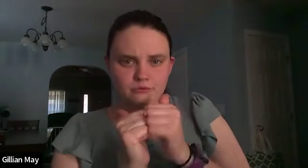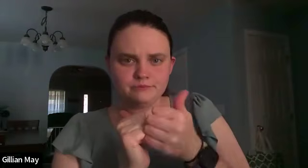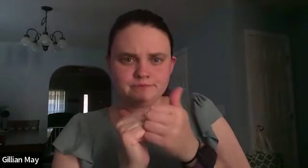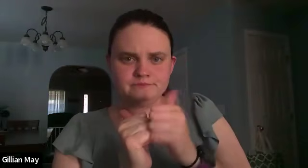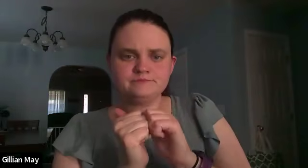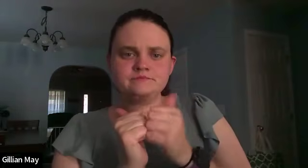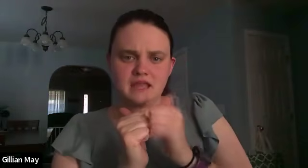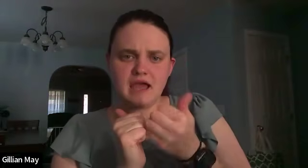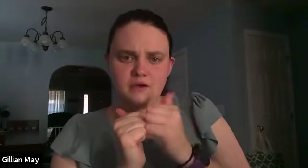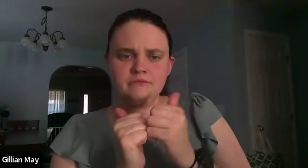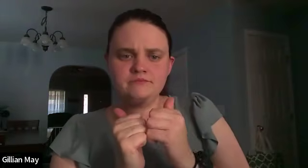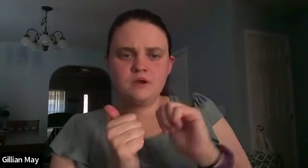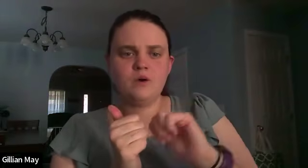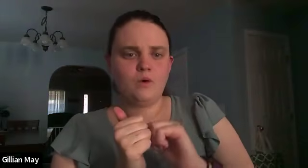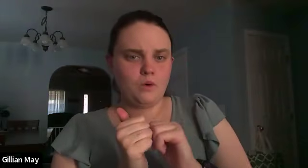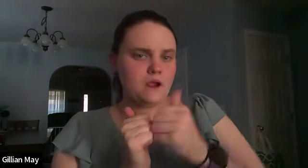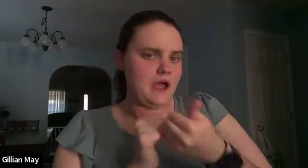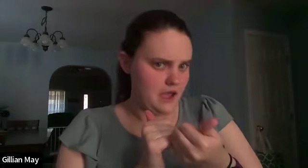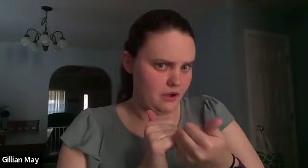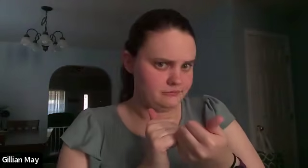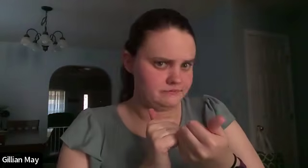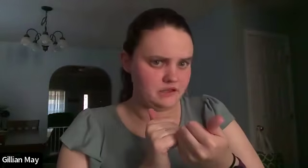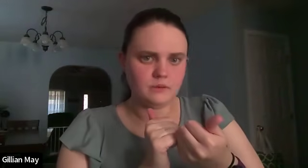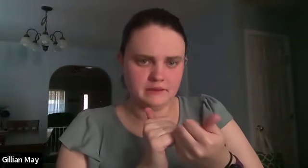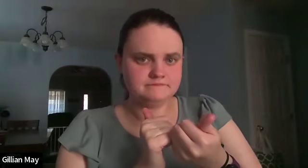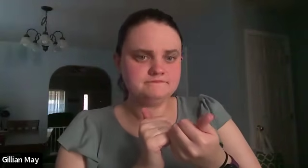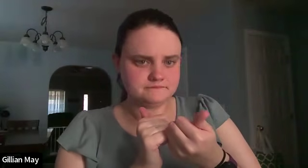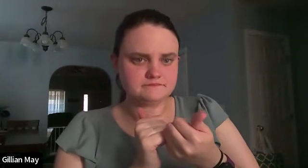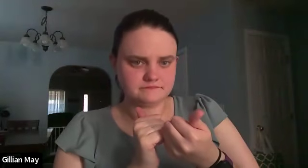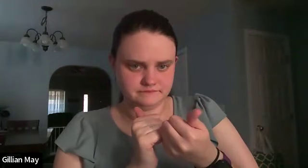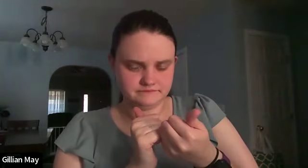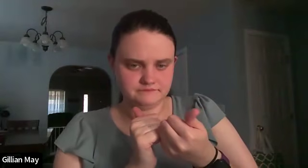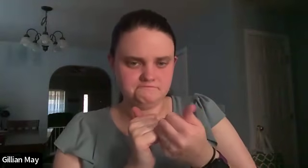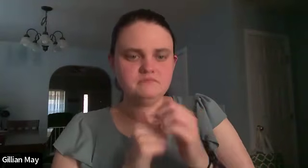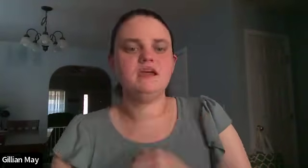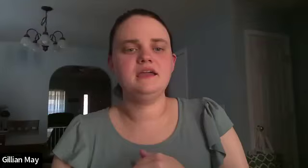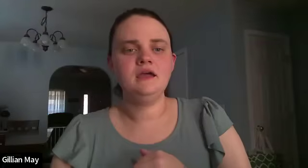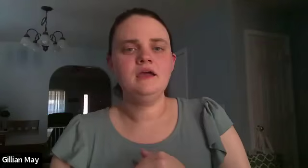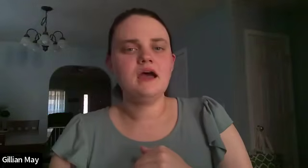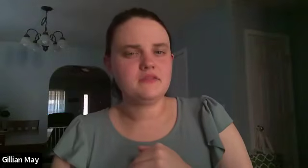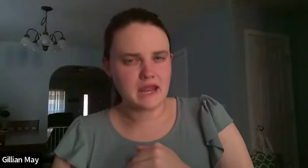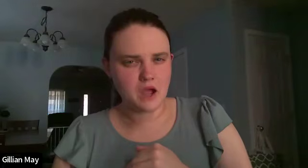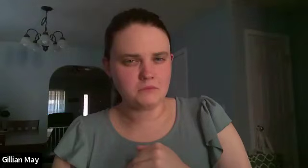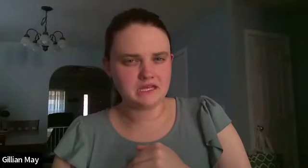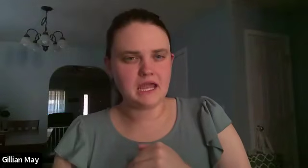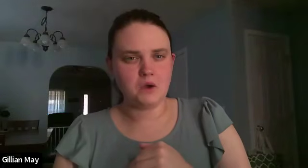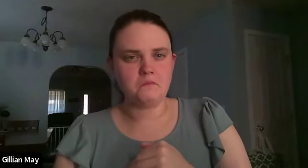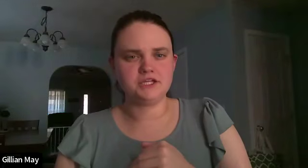how, how, or how, either way. Okay. And then how many, how